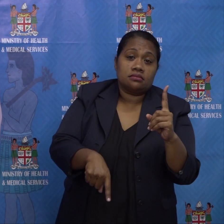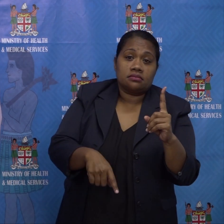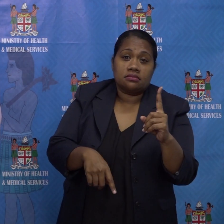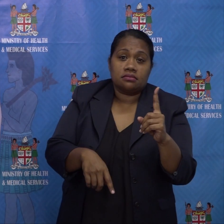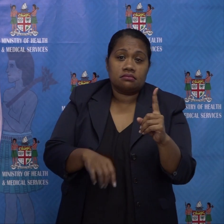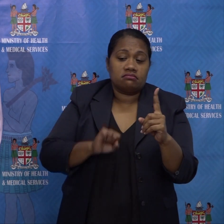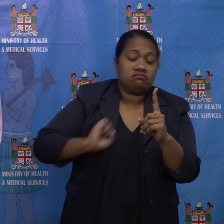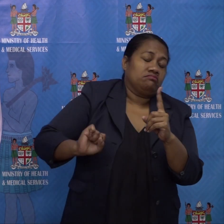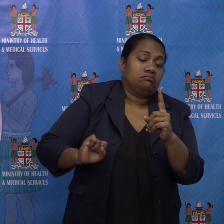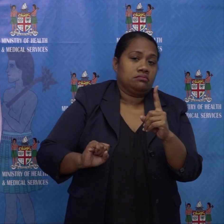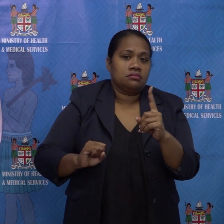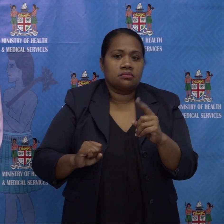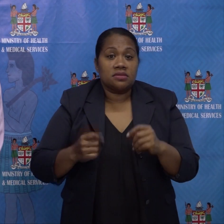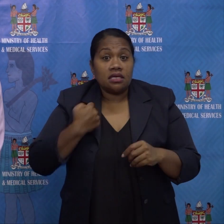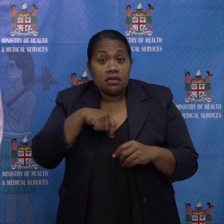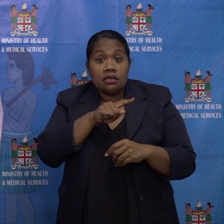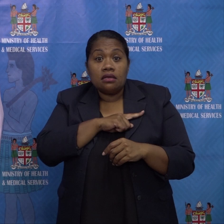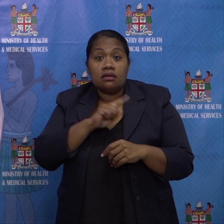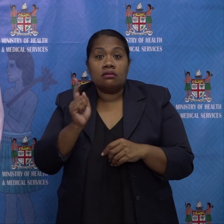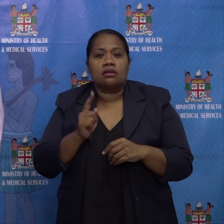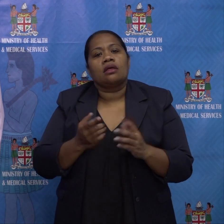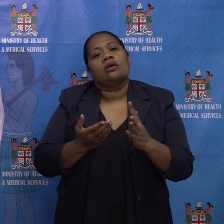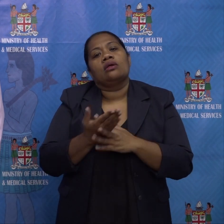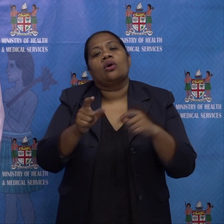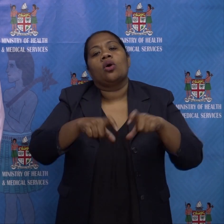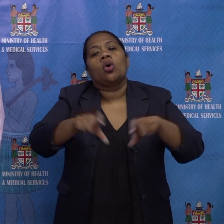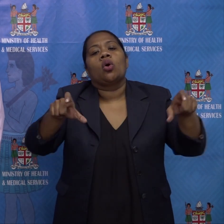he refuses, the only way we can do that is through a court order.